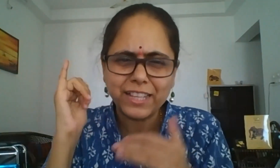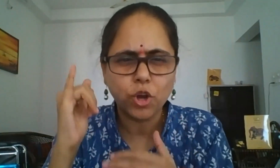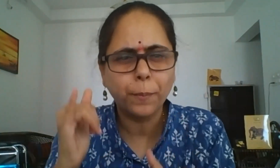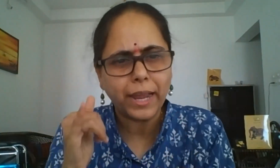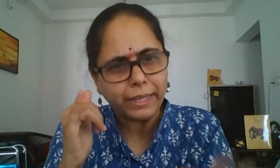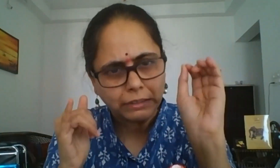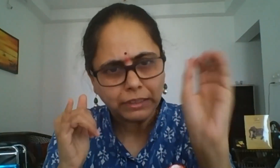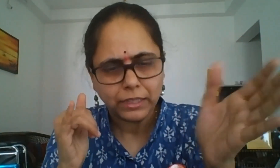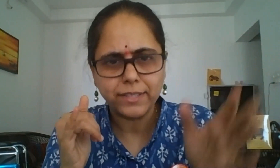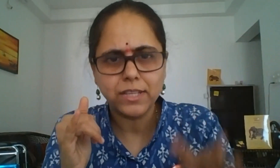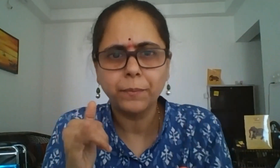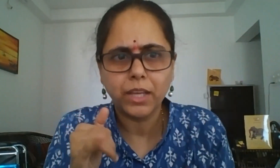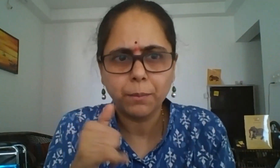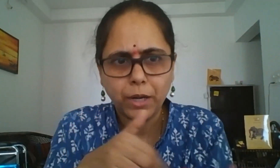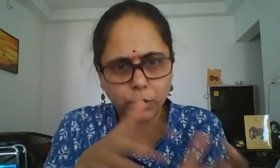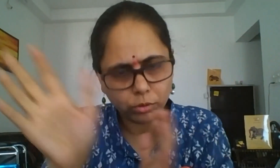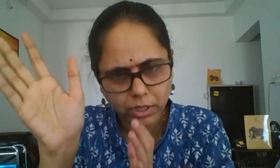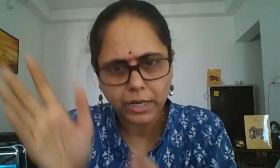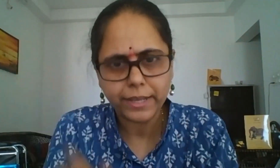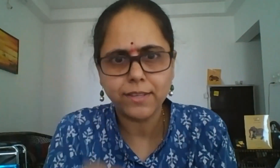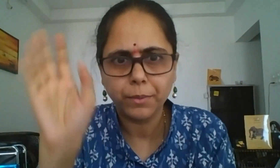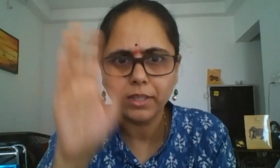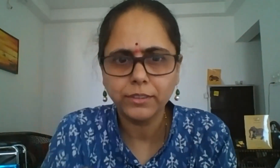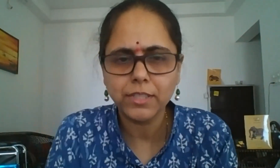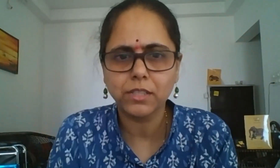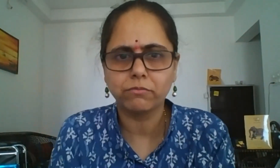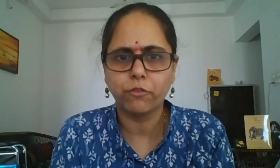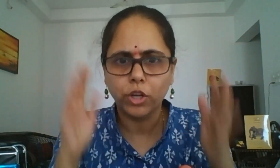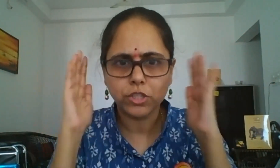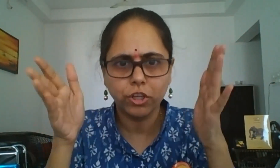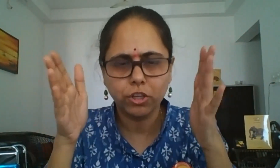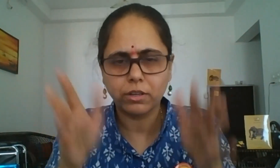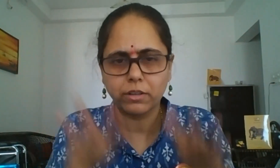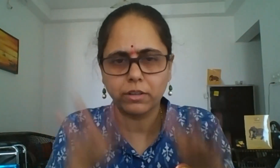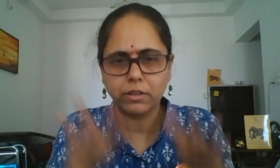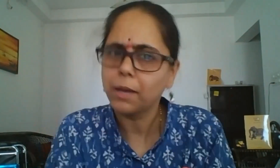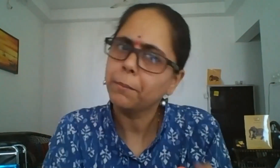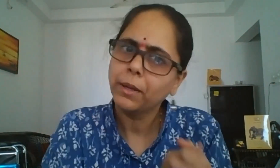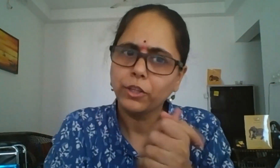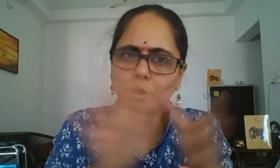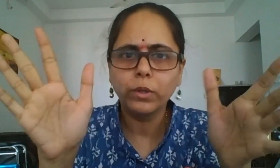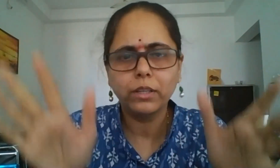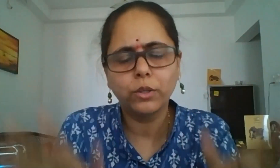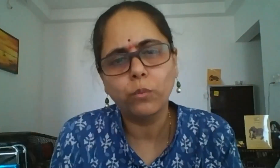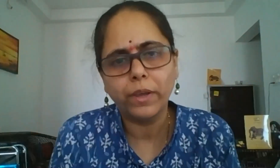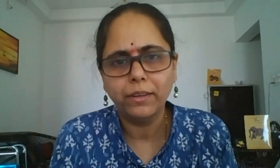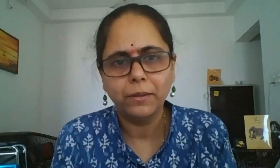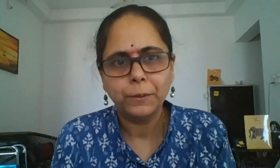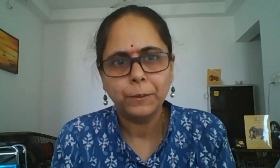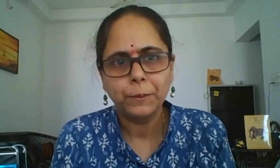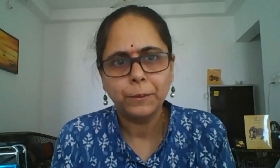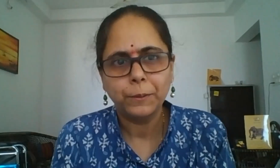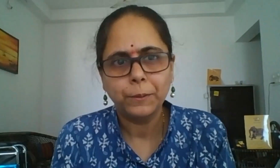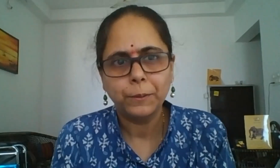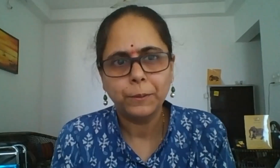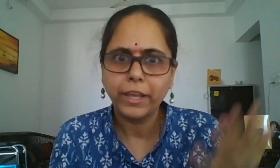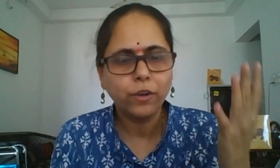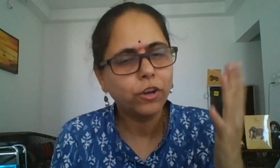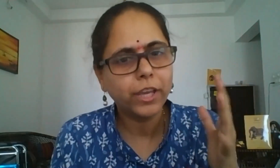crying. Exam tayari madu. Nale exam ide. Just focus on your exam. You will do well. We were like, okay,